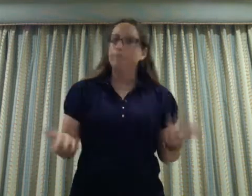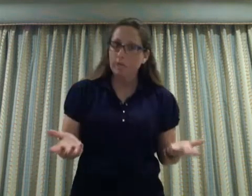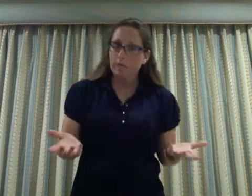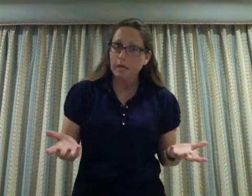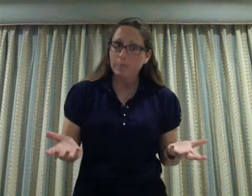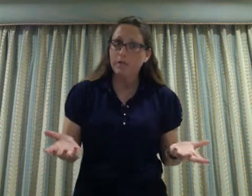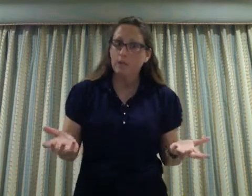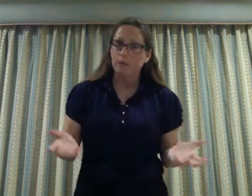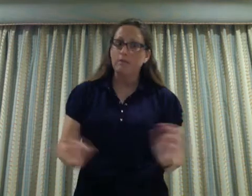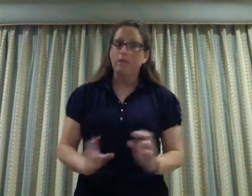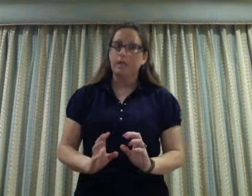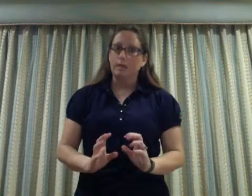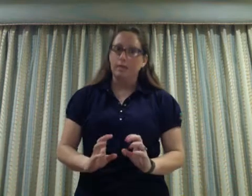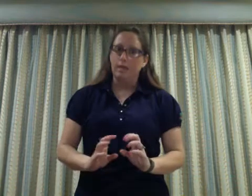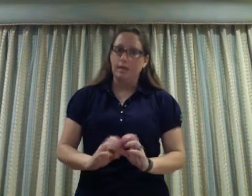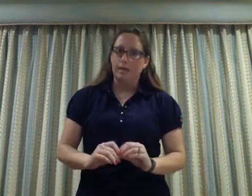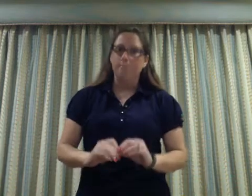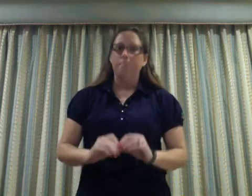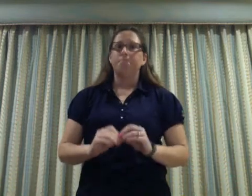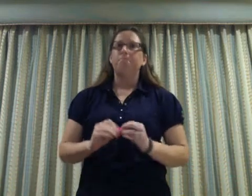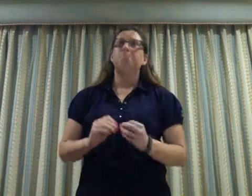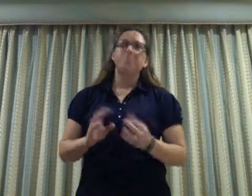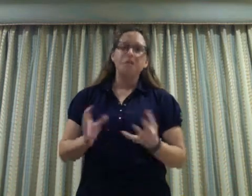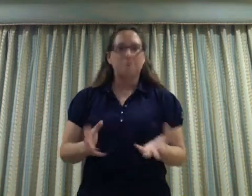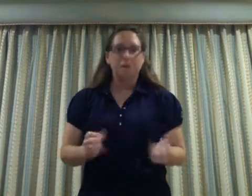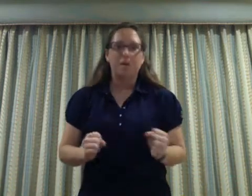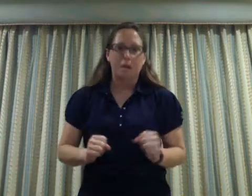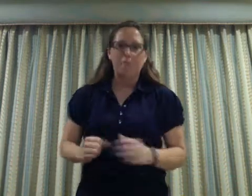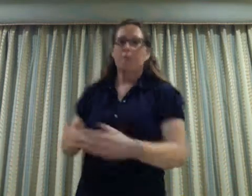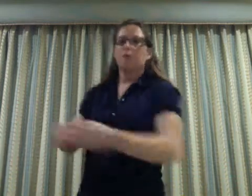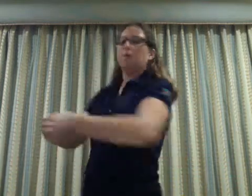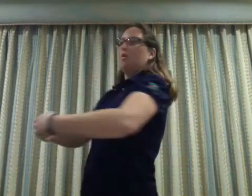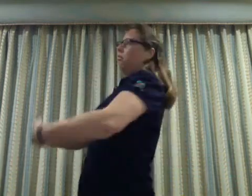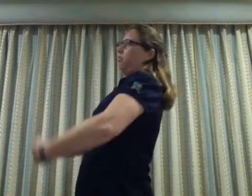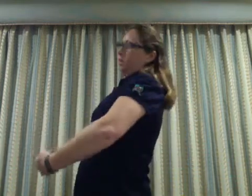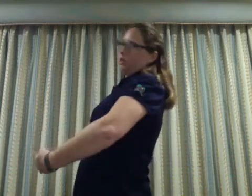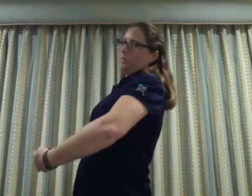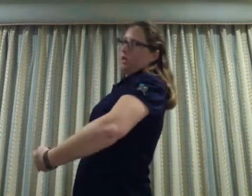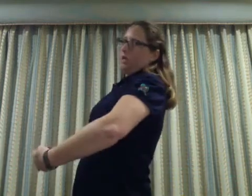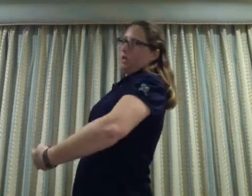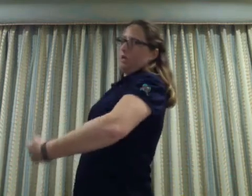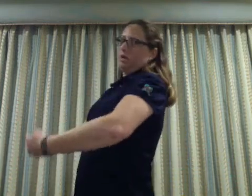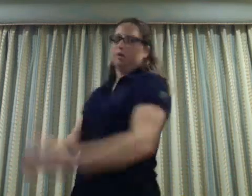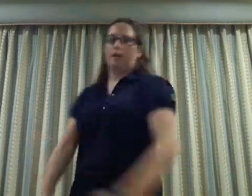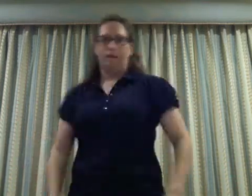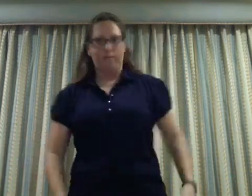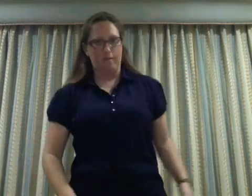fishing expedition sounds like a lovely idea, even when I'm this big and 5 months